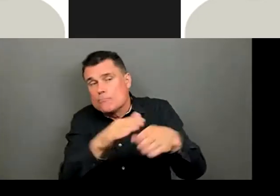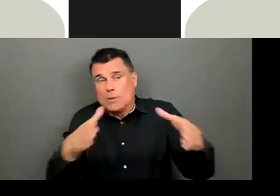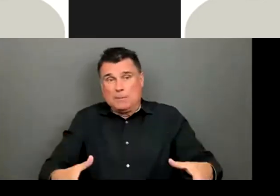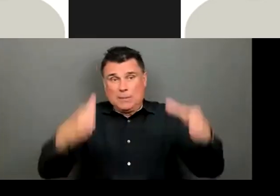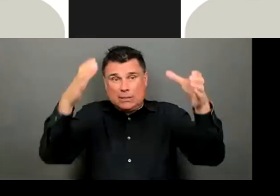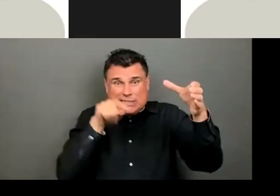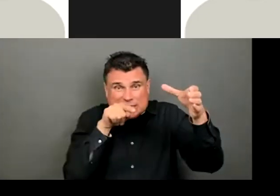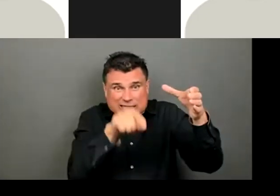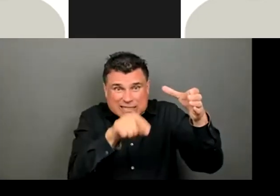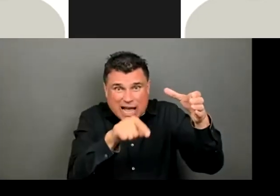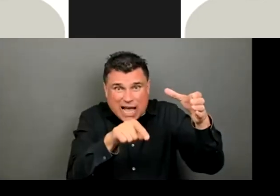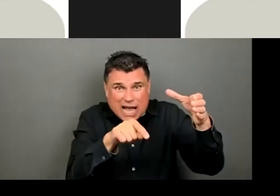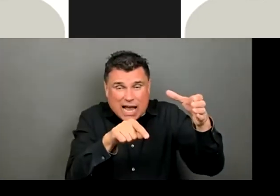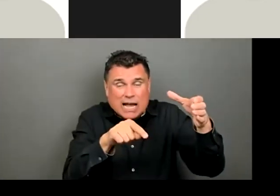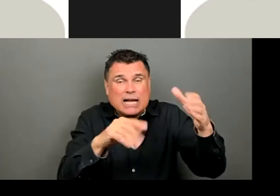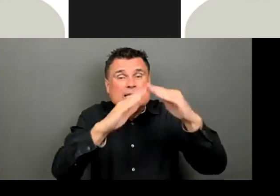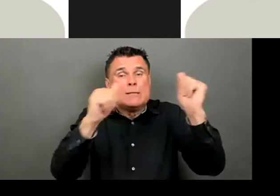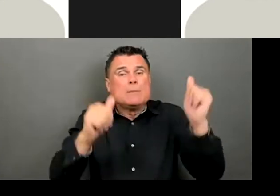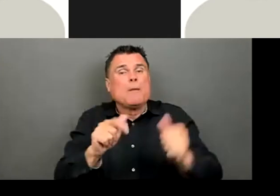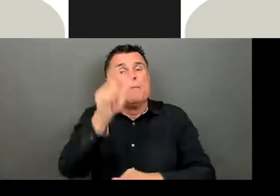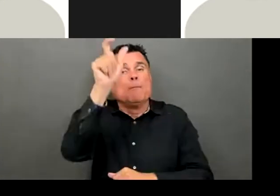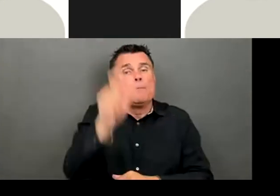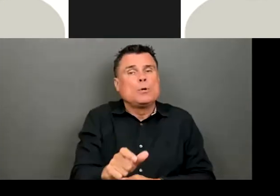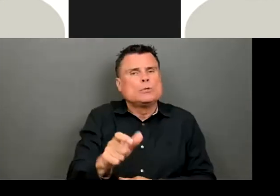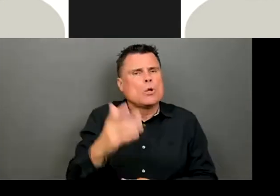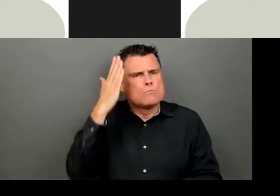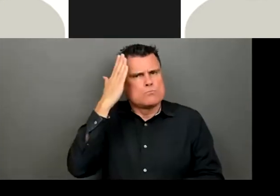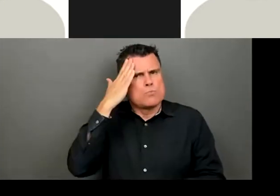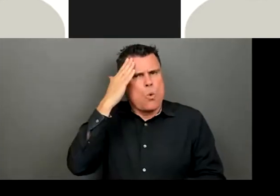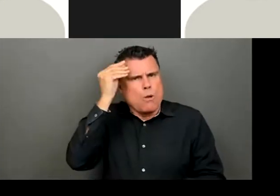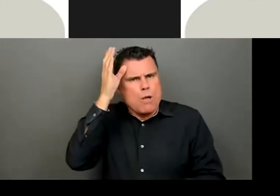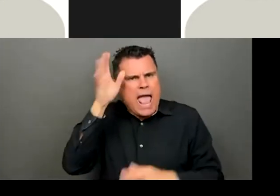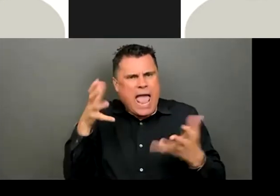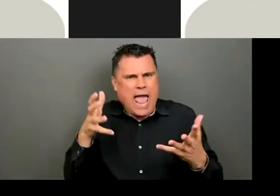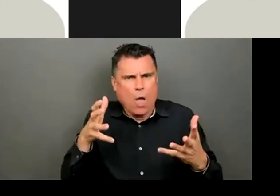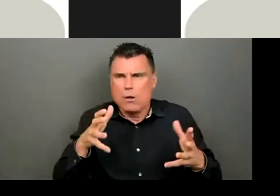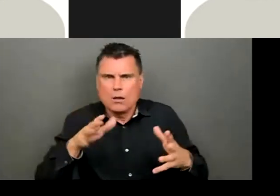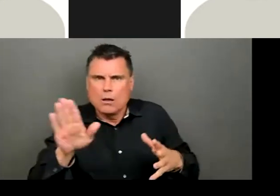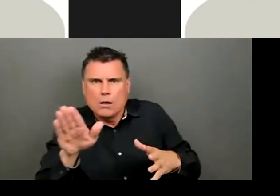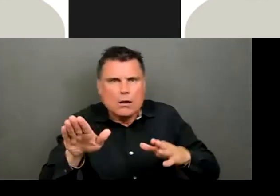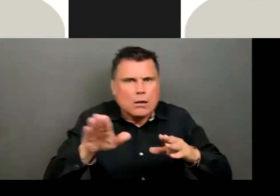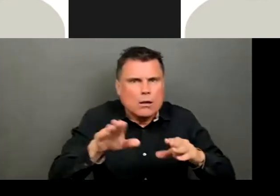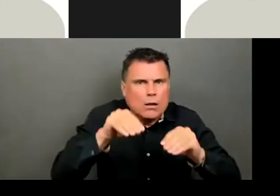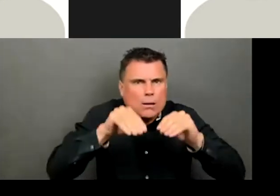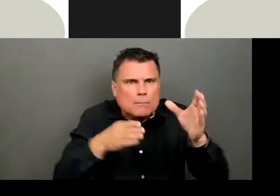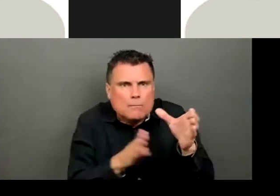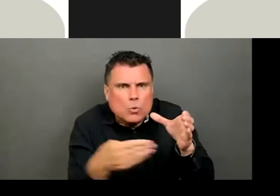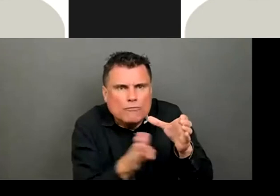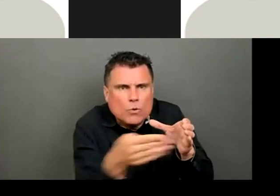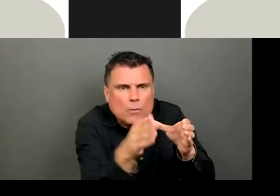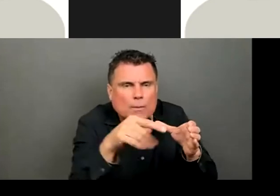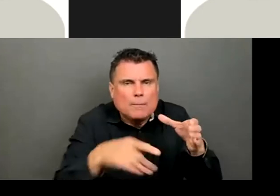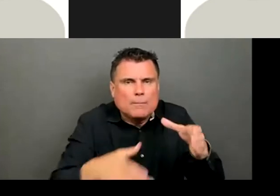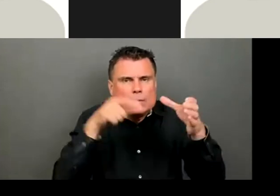from one point to another point. We would basically like to extend this particular technology